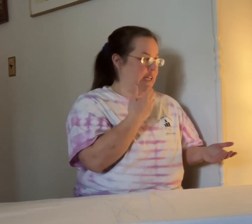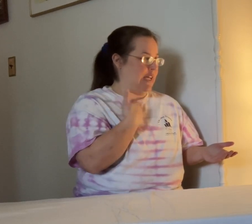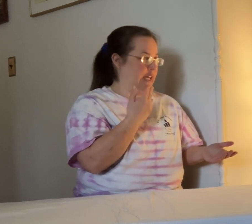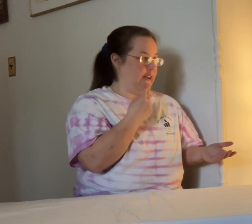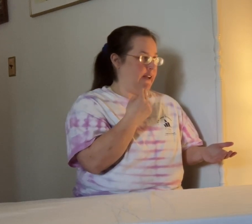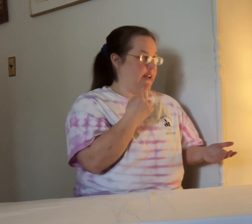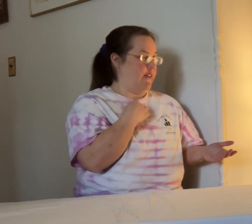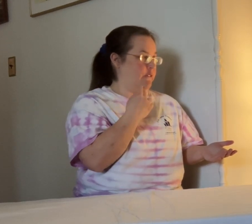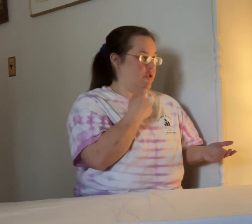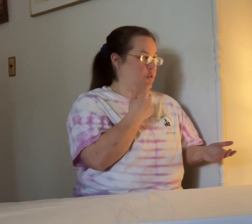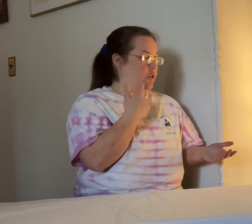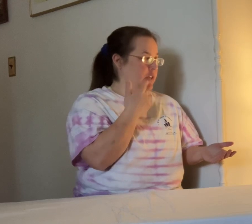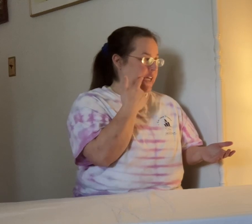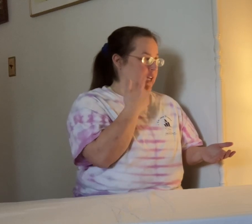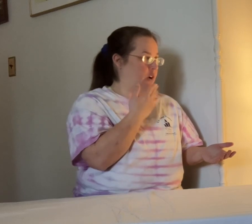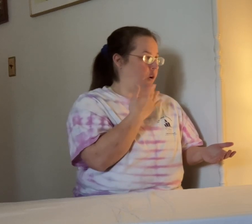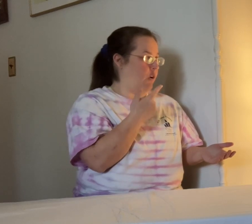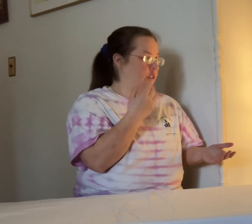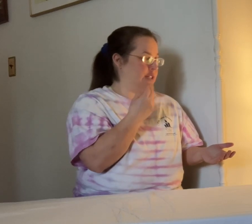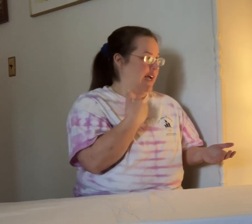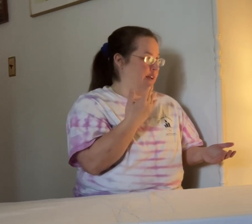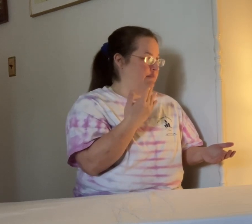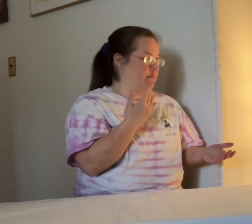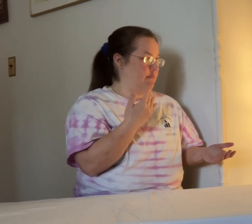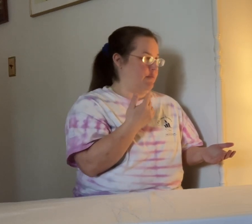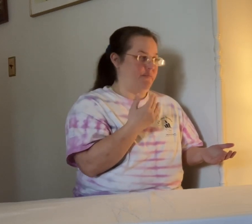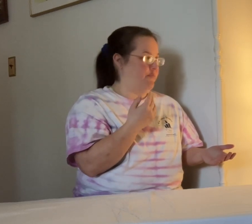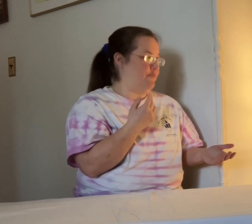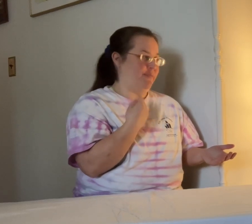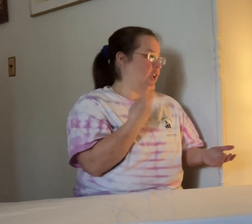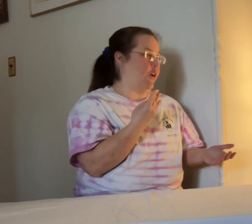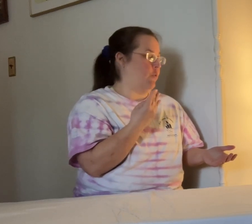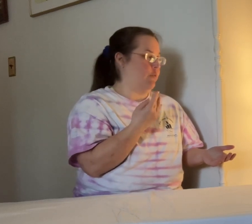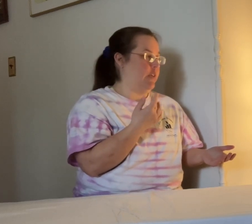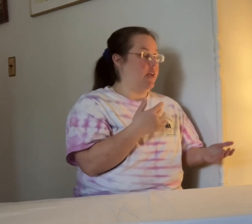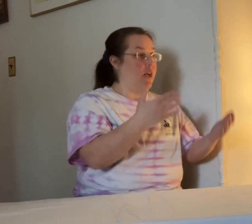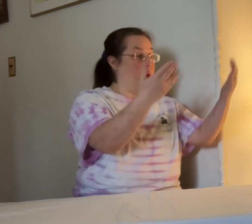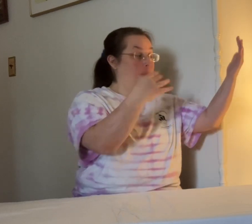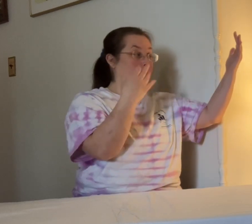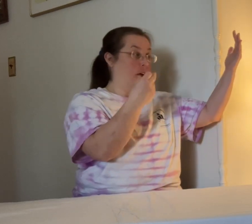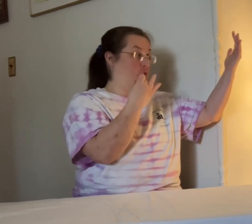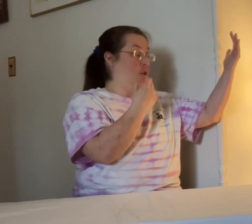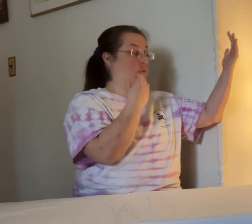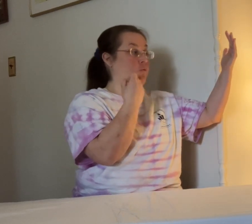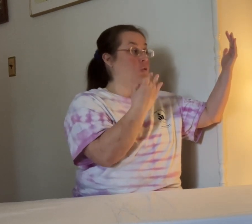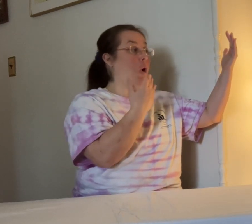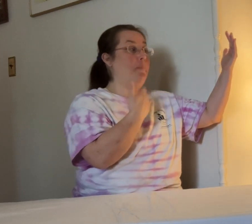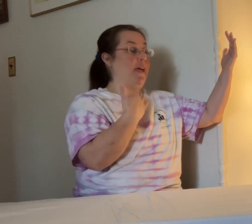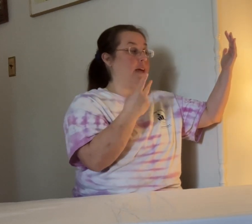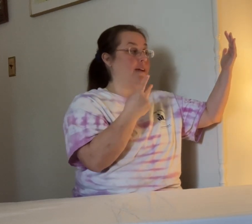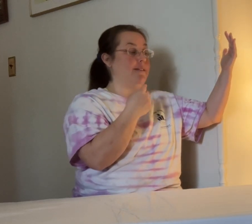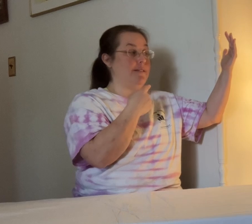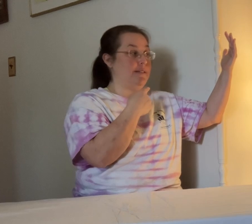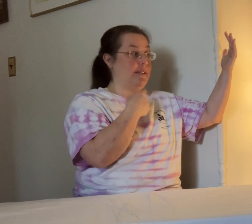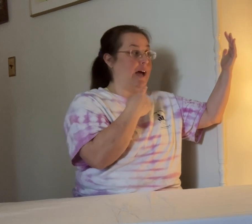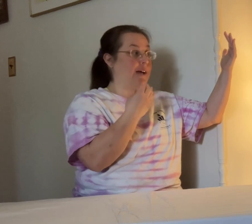it visually all the time? No. But on a roaming